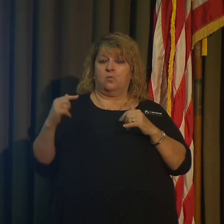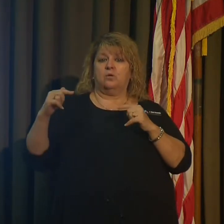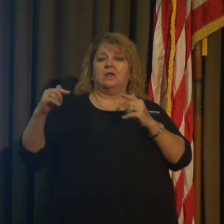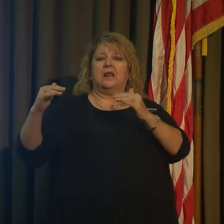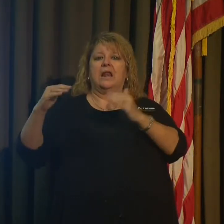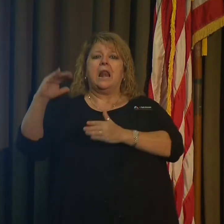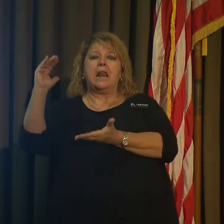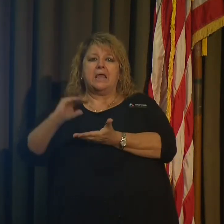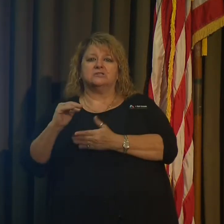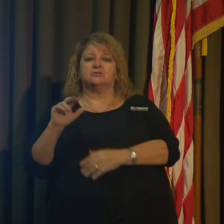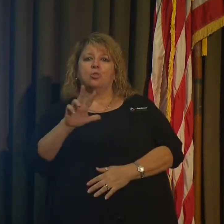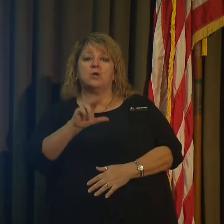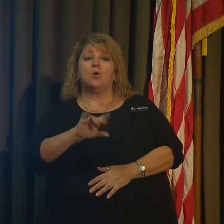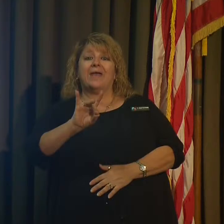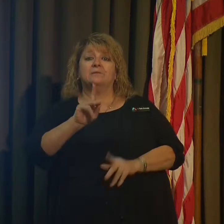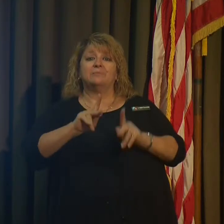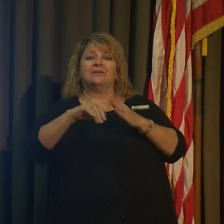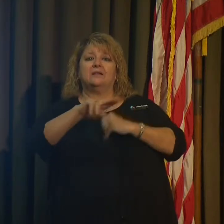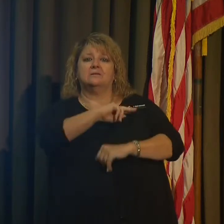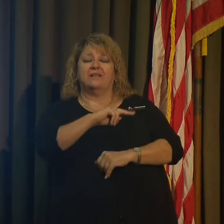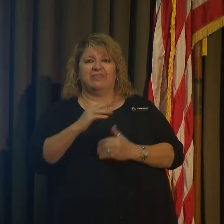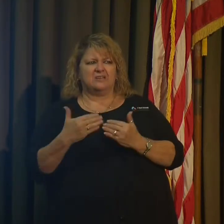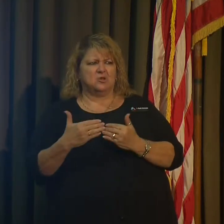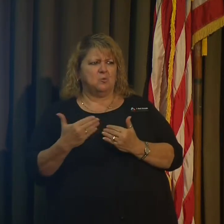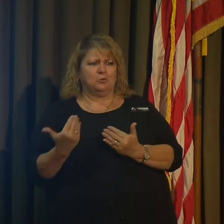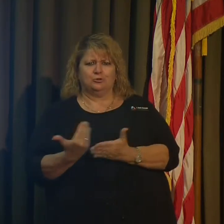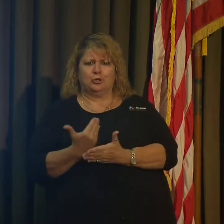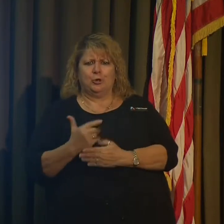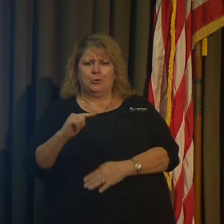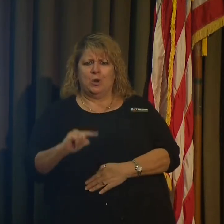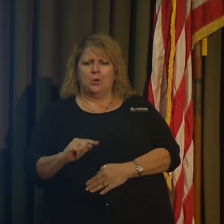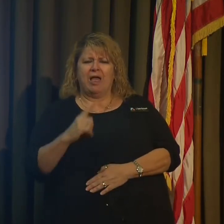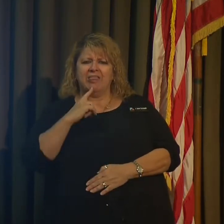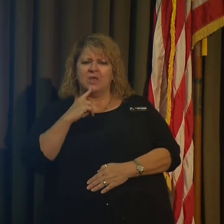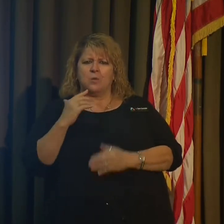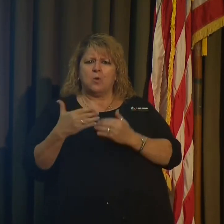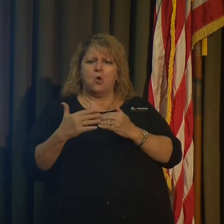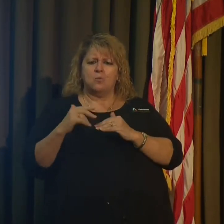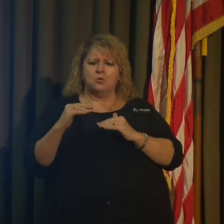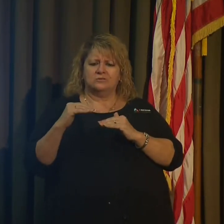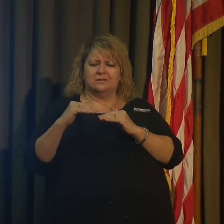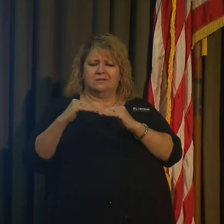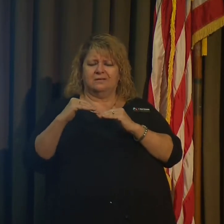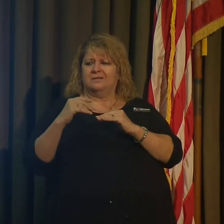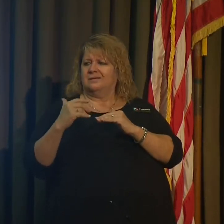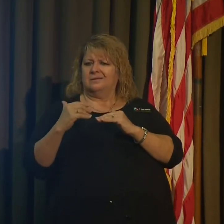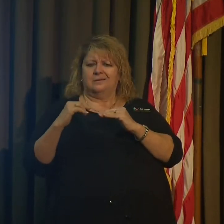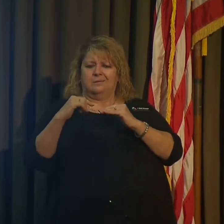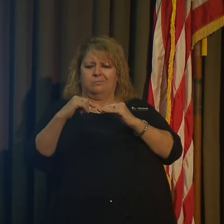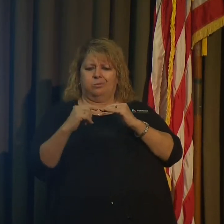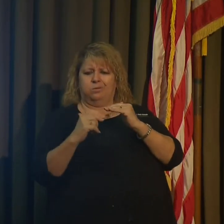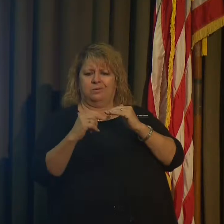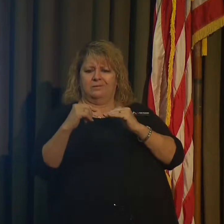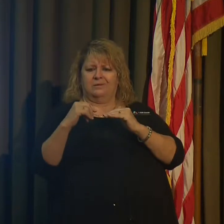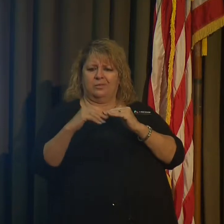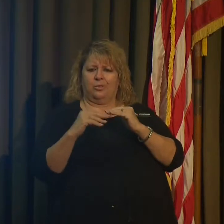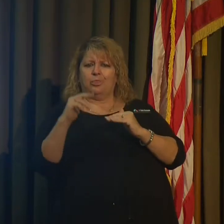308. That's almost a new low for us. I think we've got close to or just broke 300 a couple weeks ago.